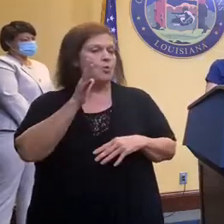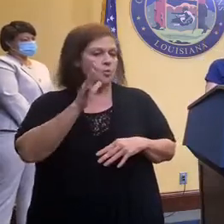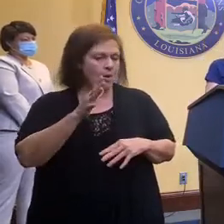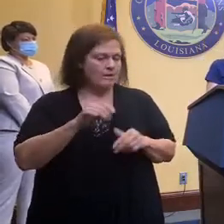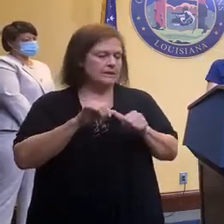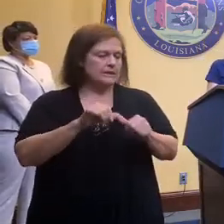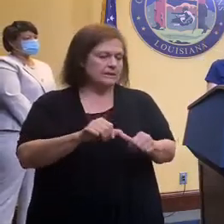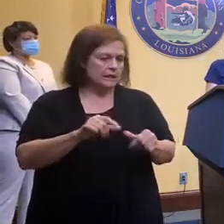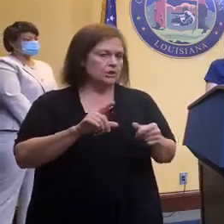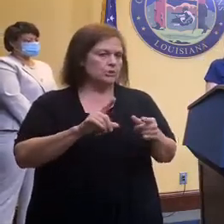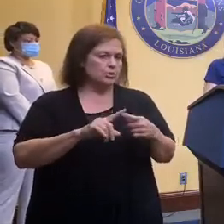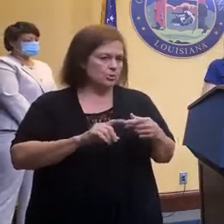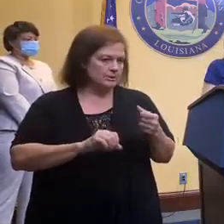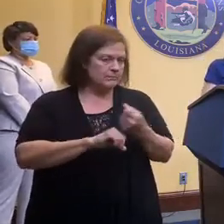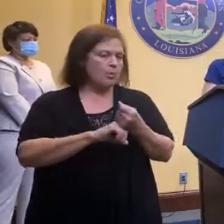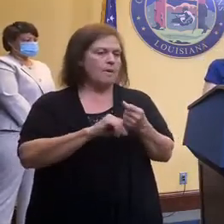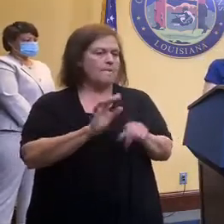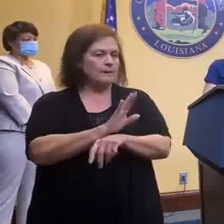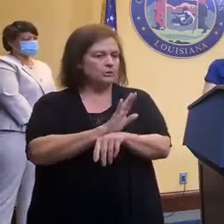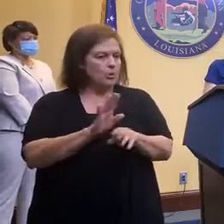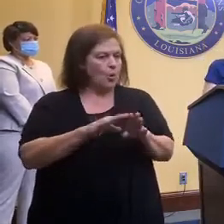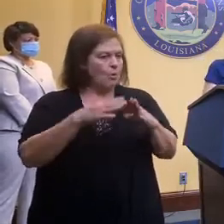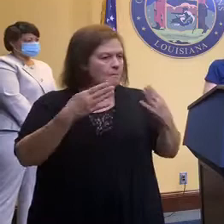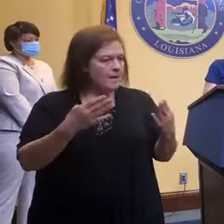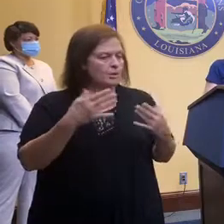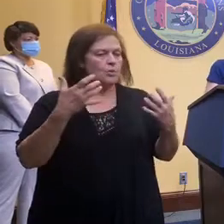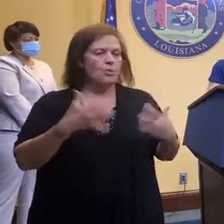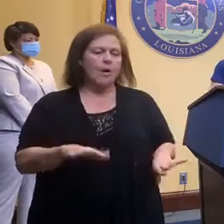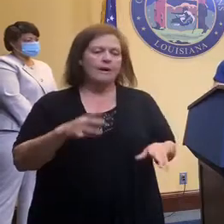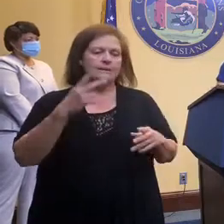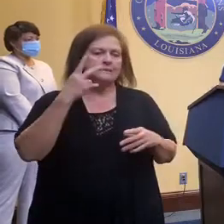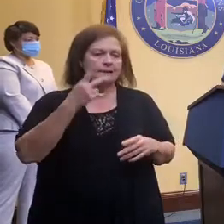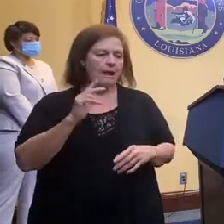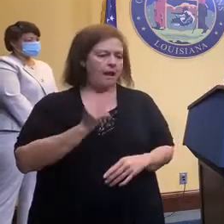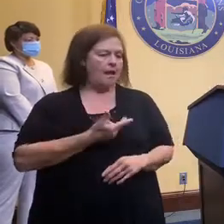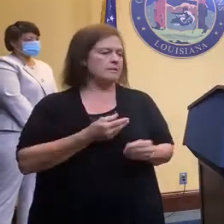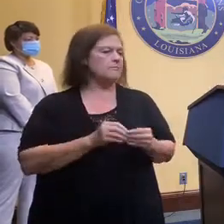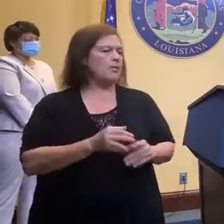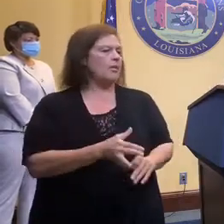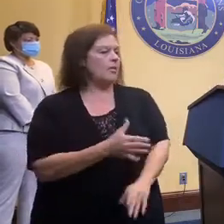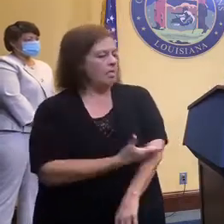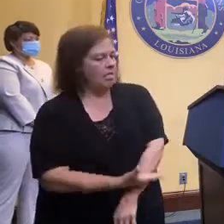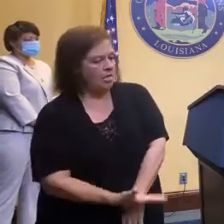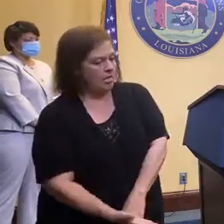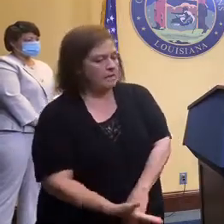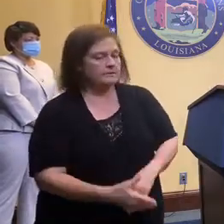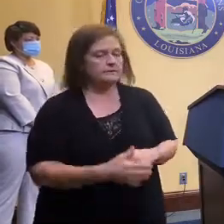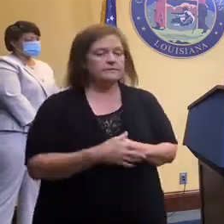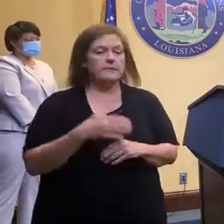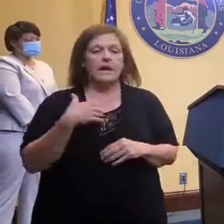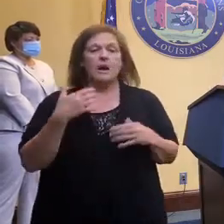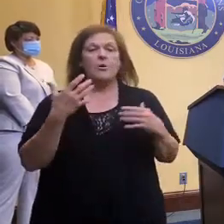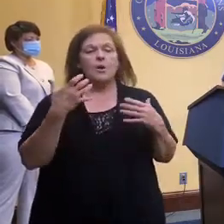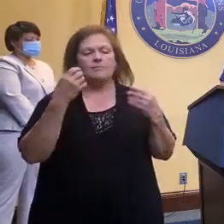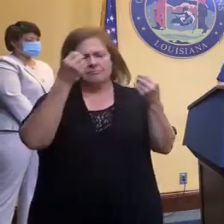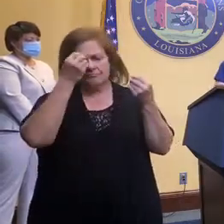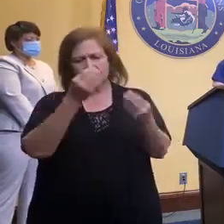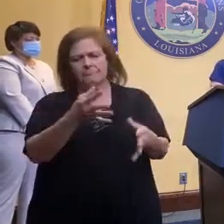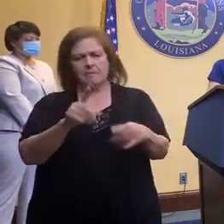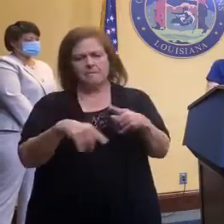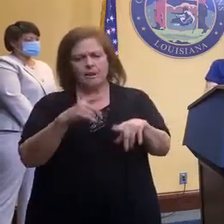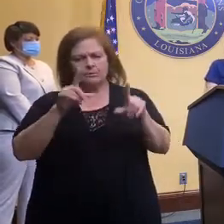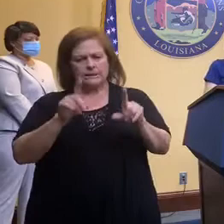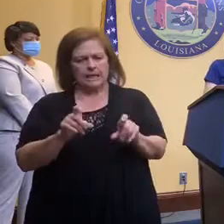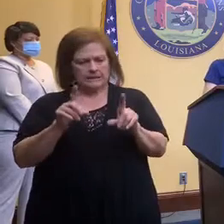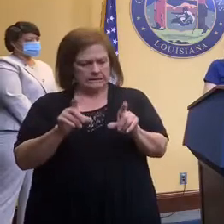support business reopening, and as the mayor said, not go backwards. I just want to close by giving an update on testing, since that's